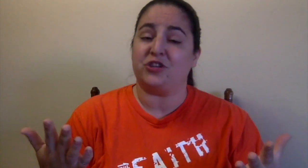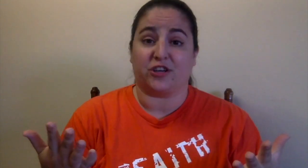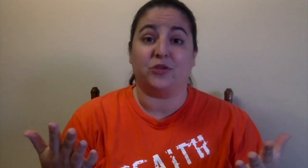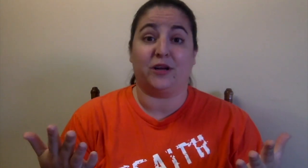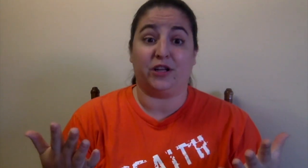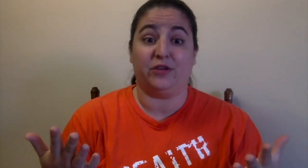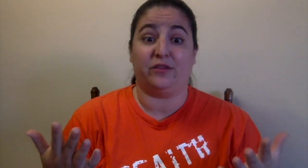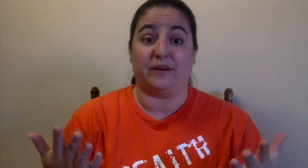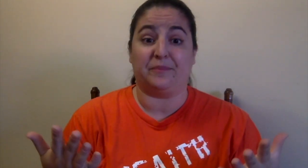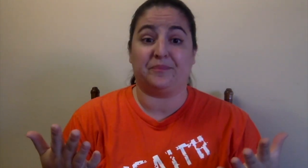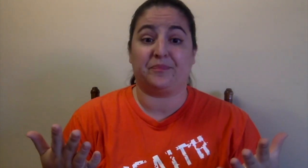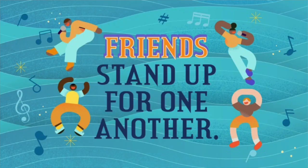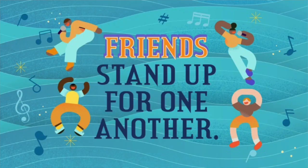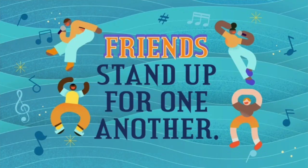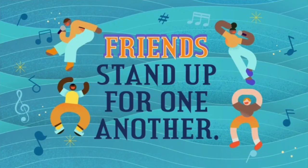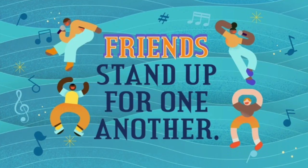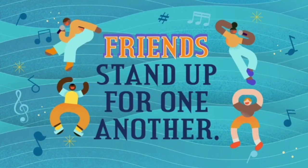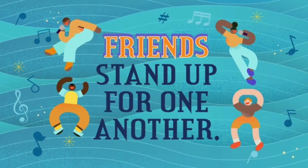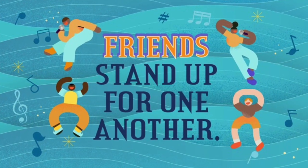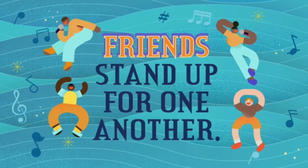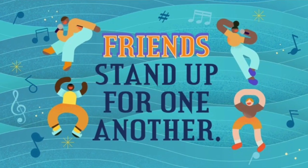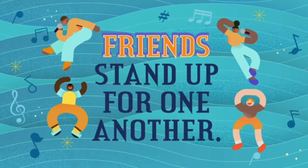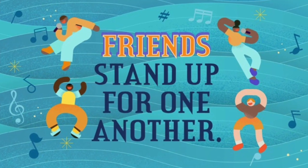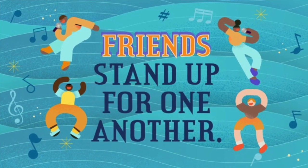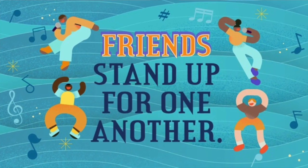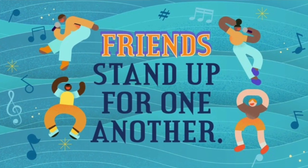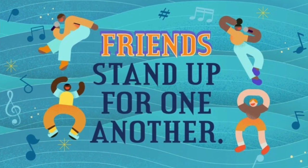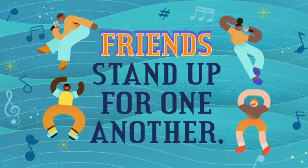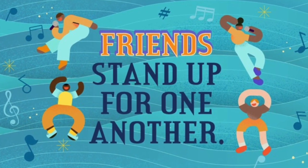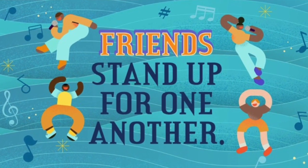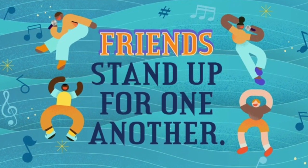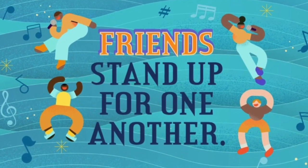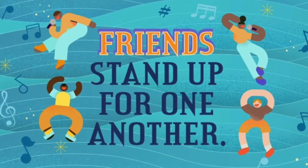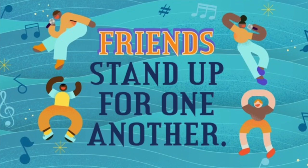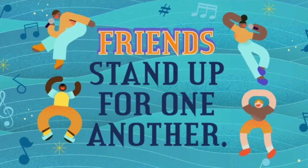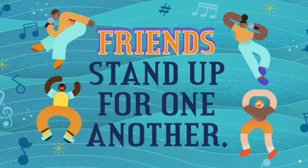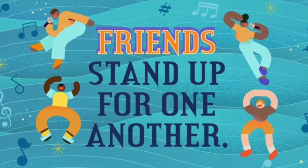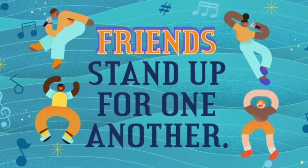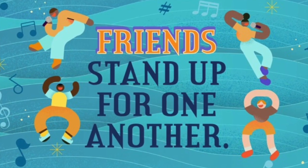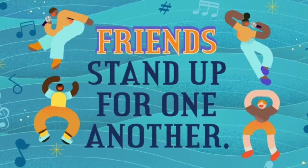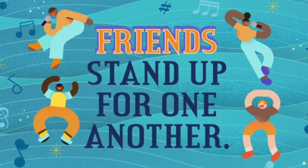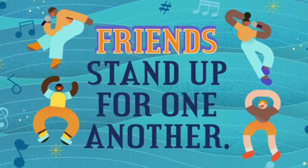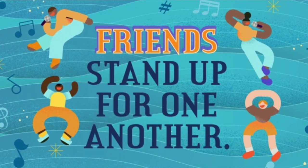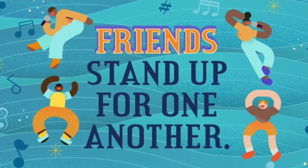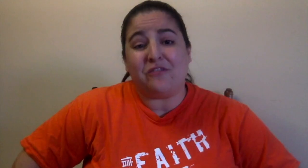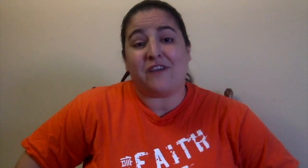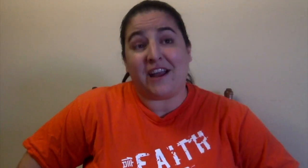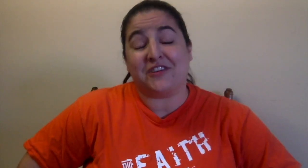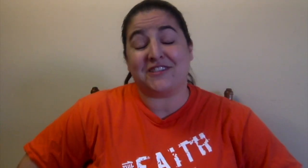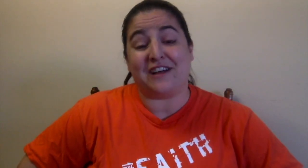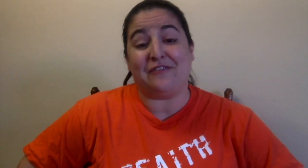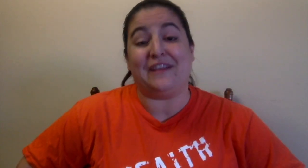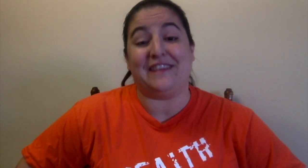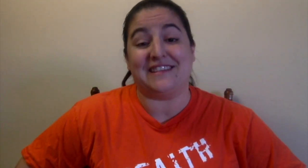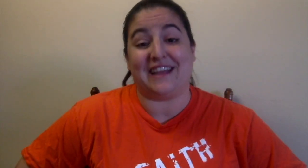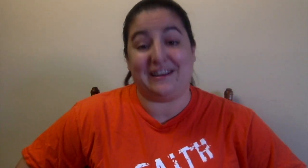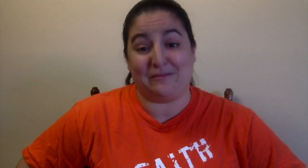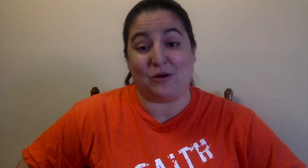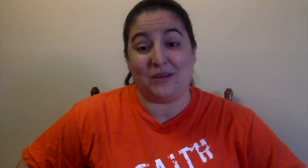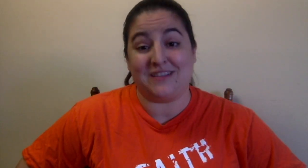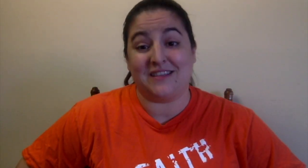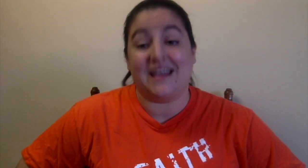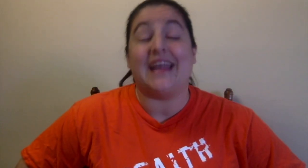out. Everyone knows what that feels like. So what if you did something to help? What if you spoke up for your